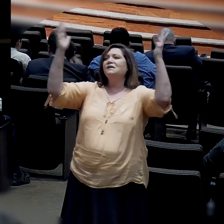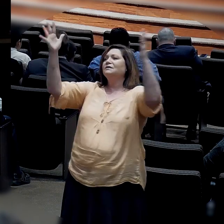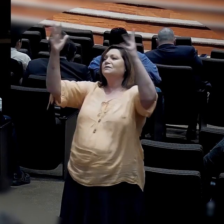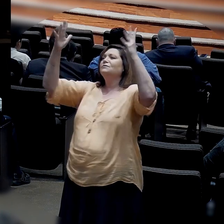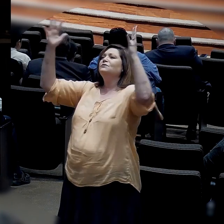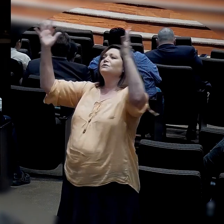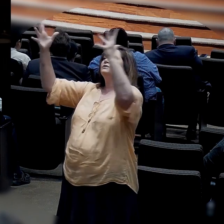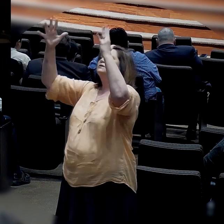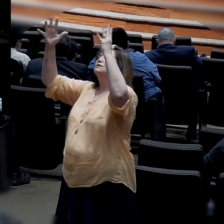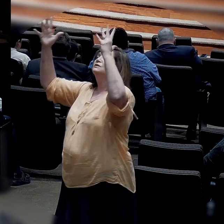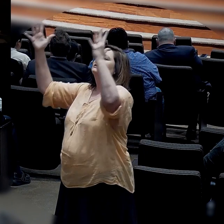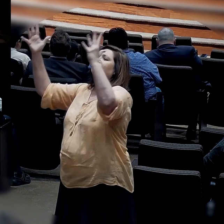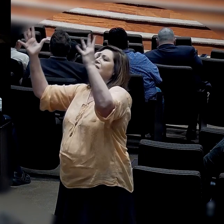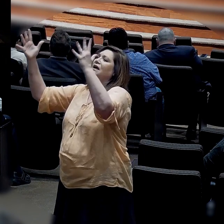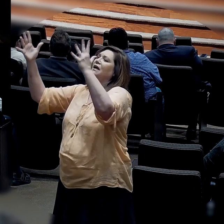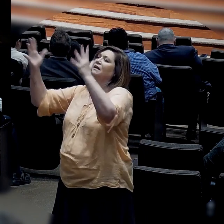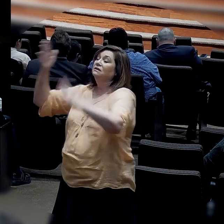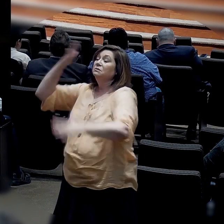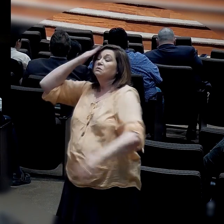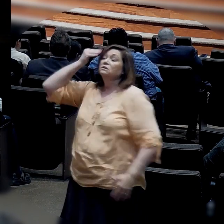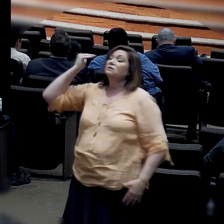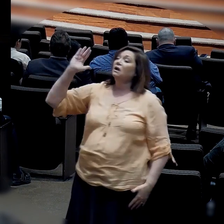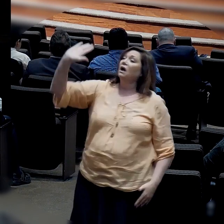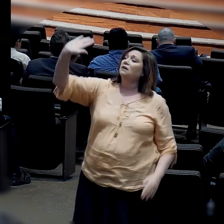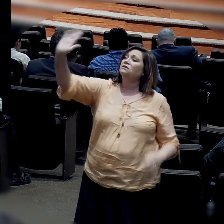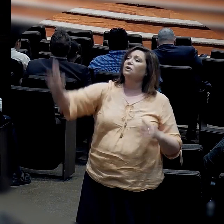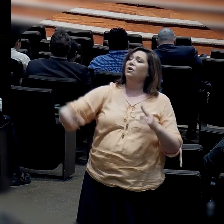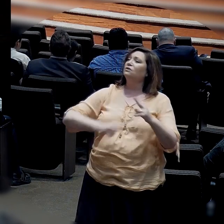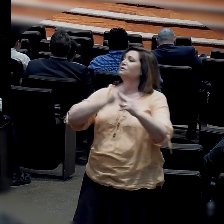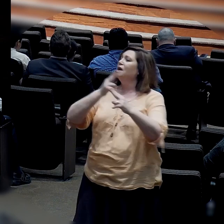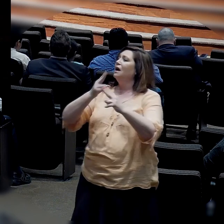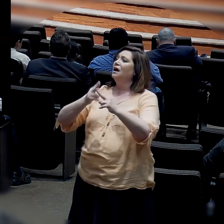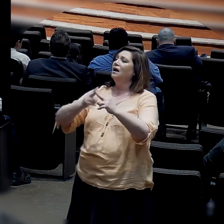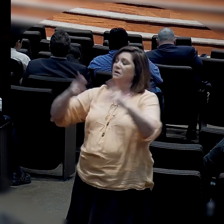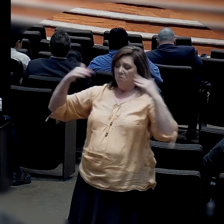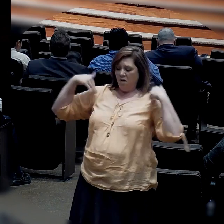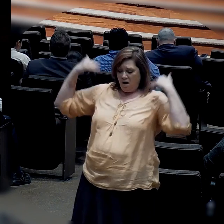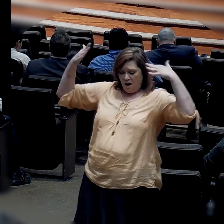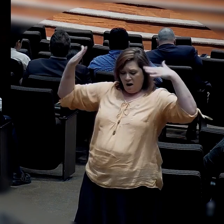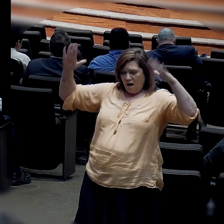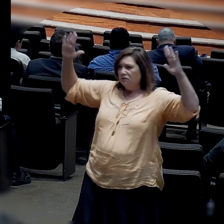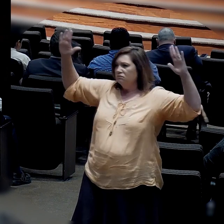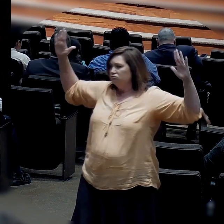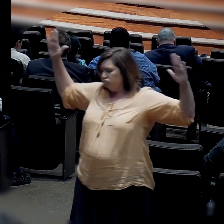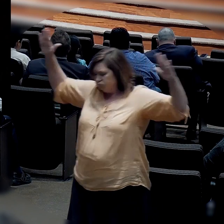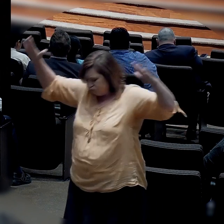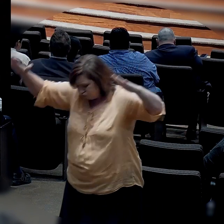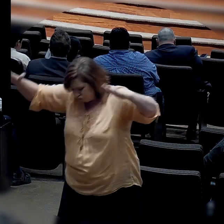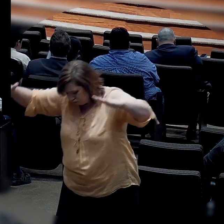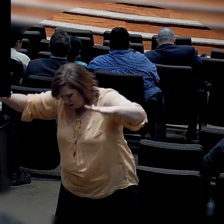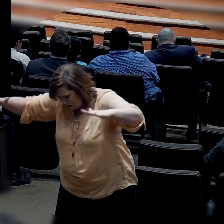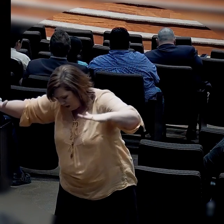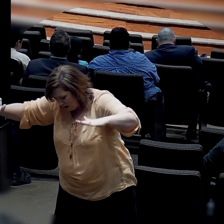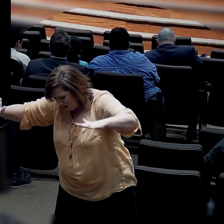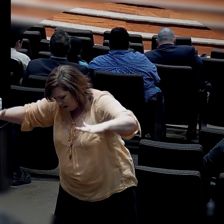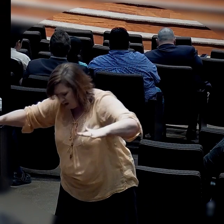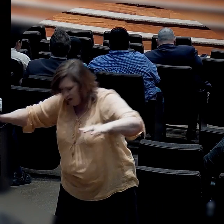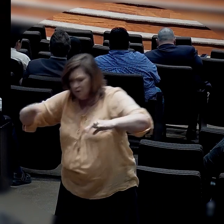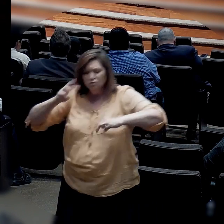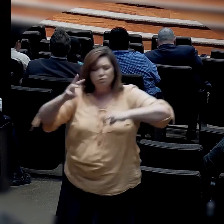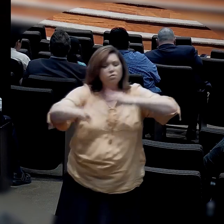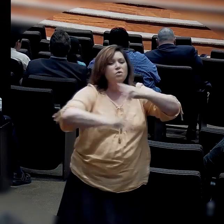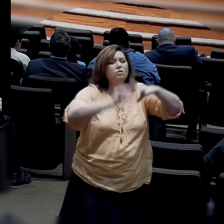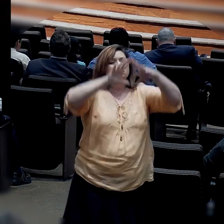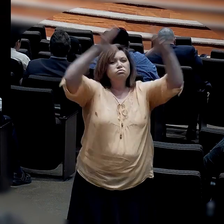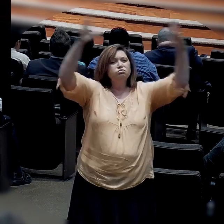At your name, angels will bow, the earth will rejoice, your